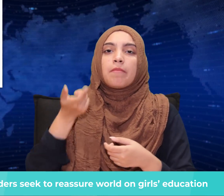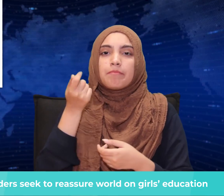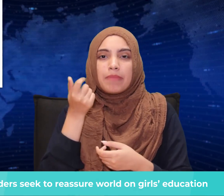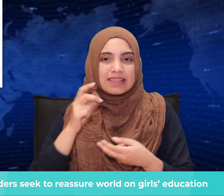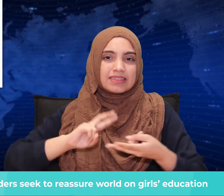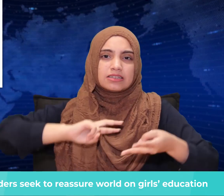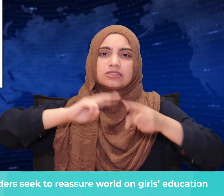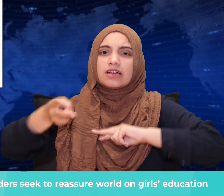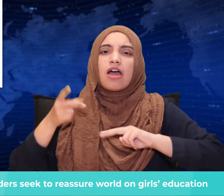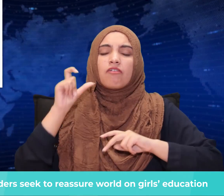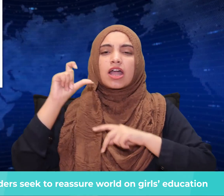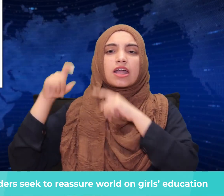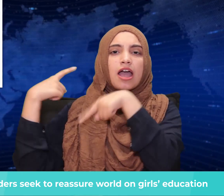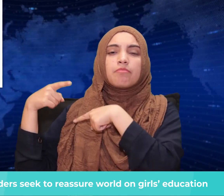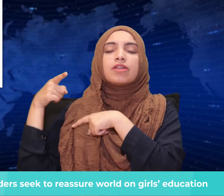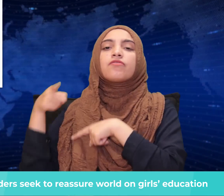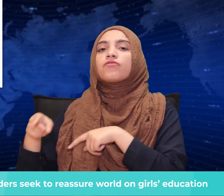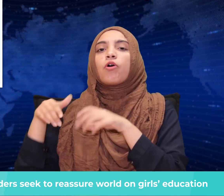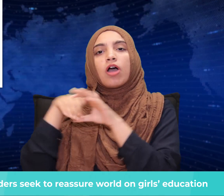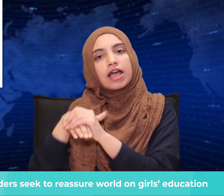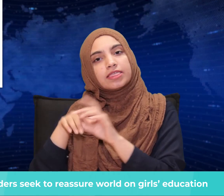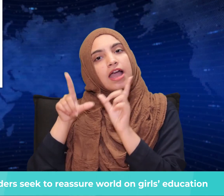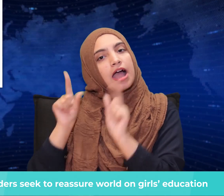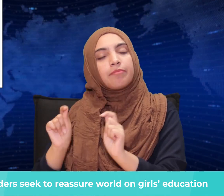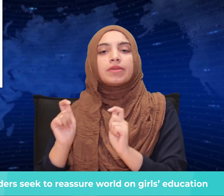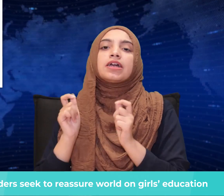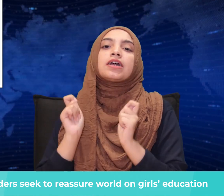money transfer services to the country.